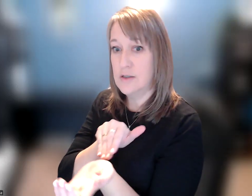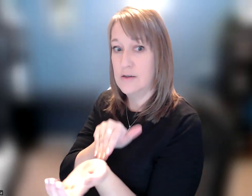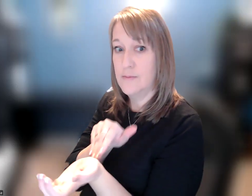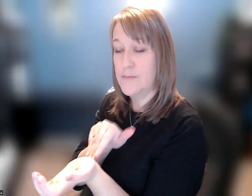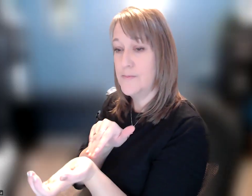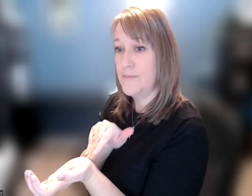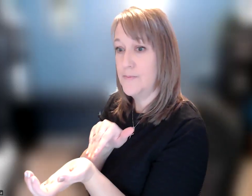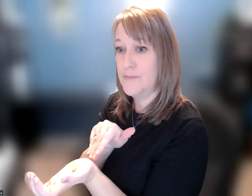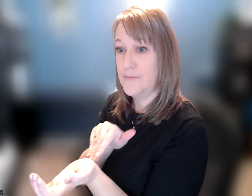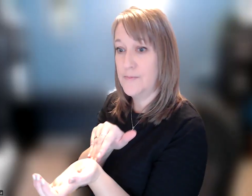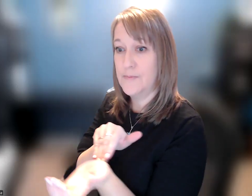Doctor.